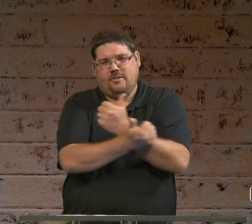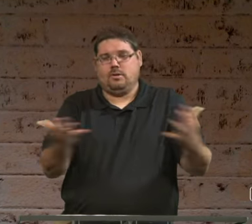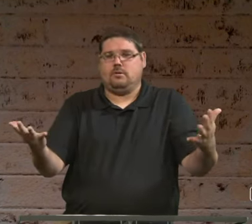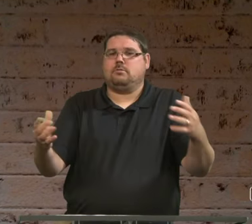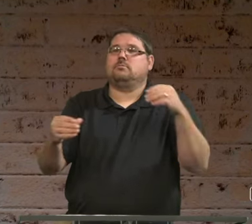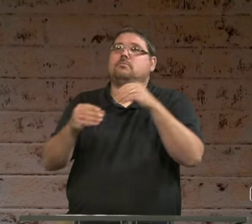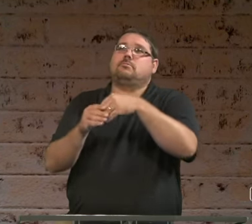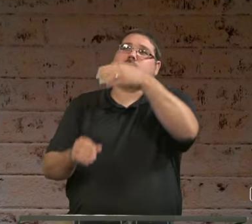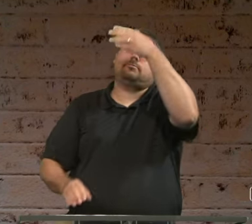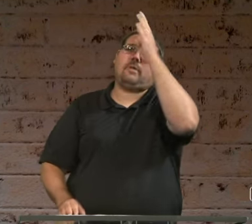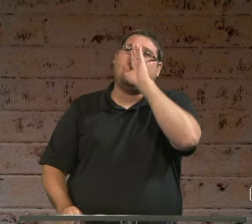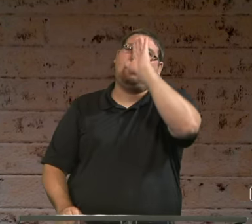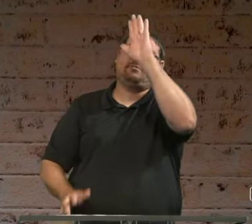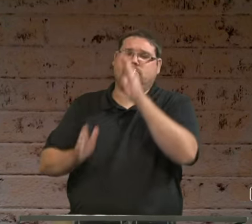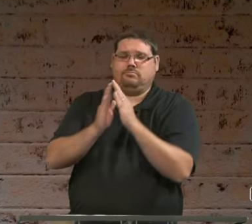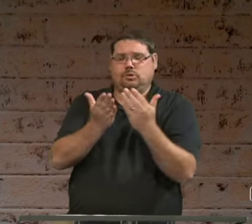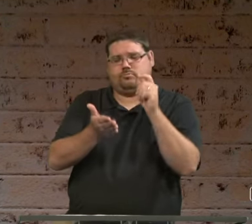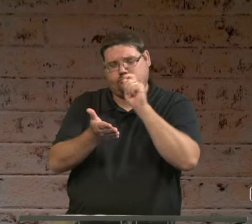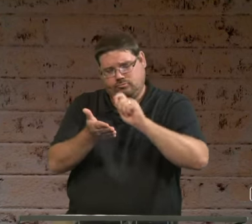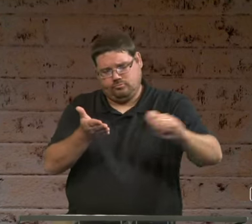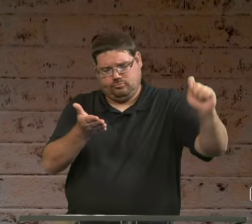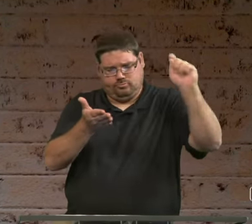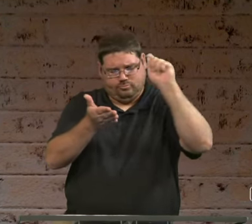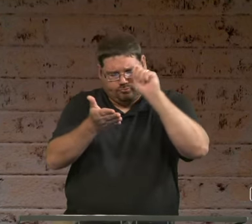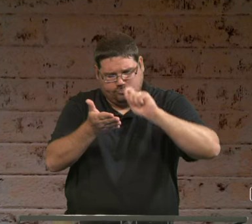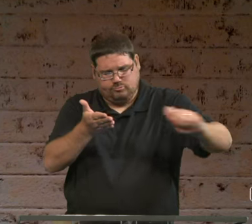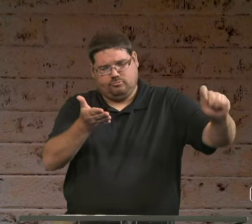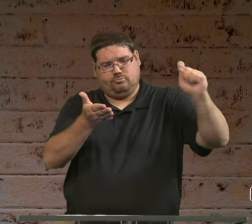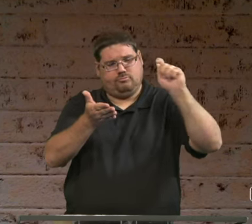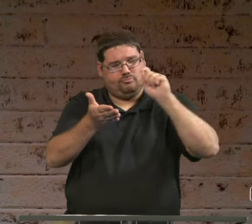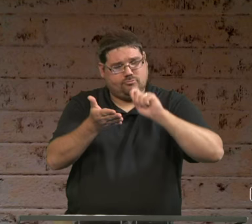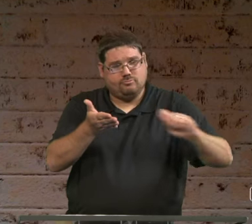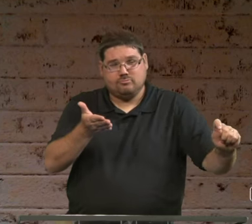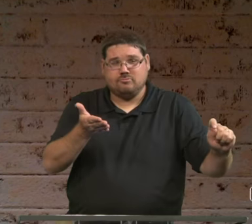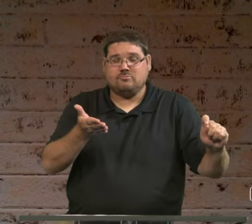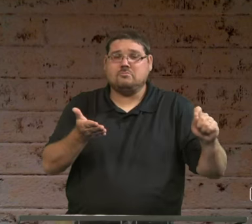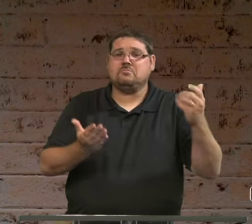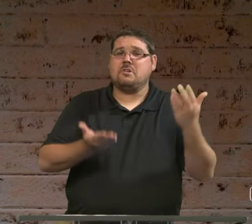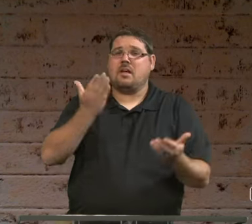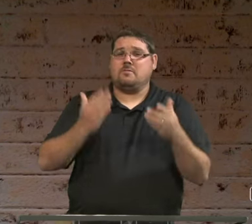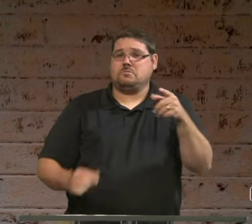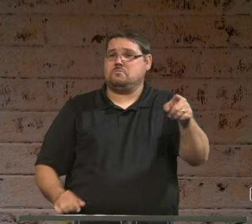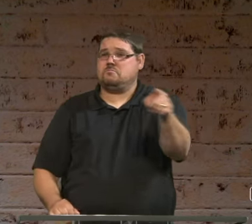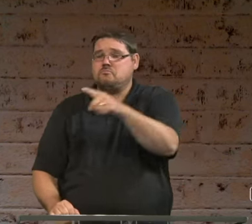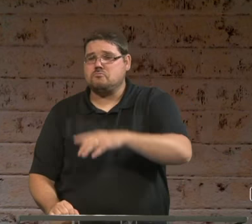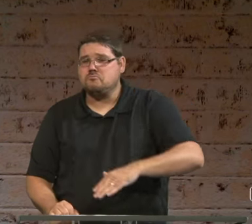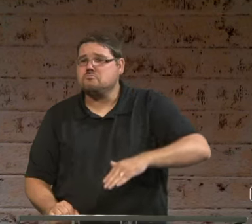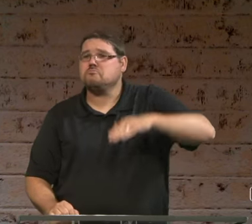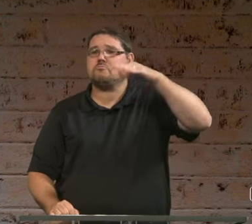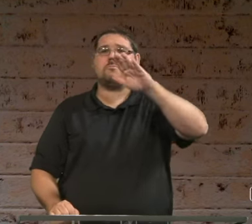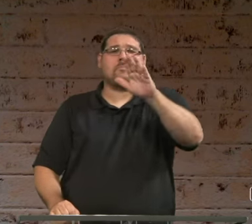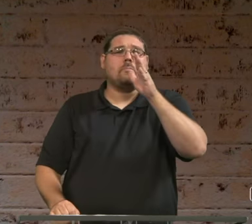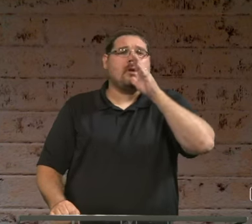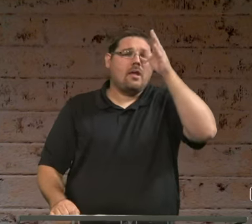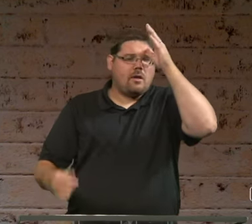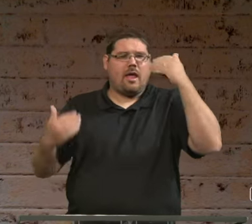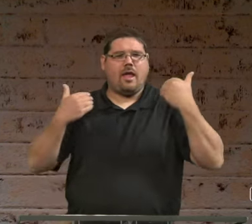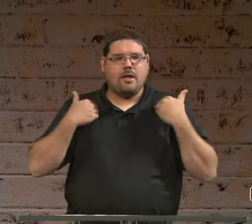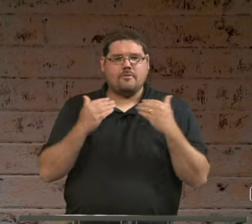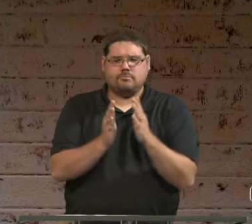womb clear until death. God has all those things written down. Maybe when you grow